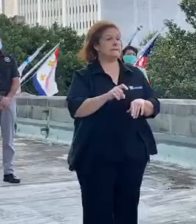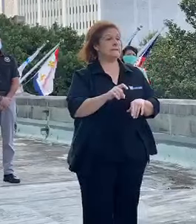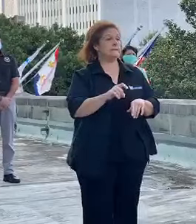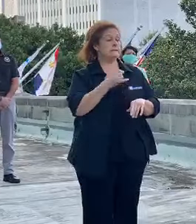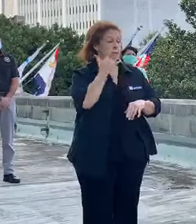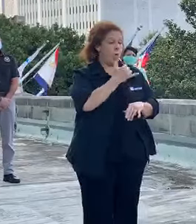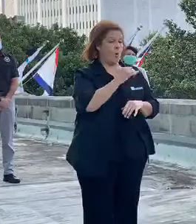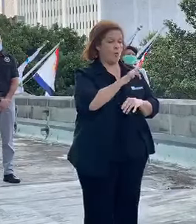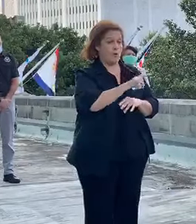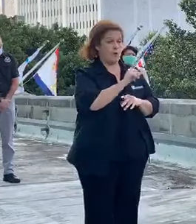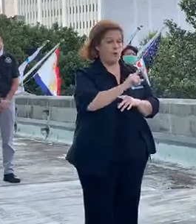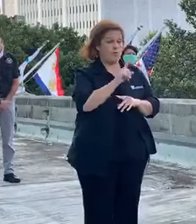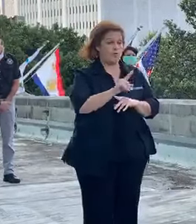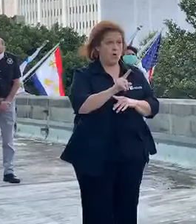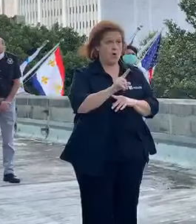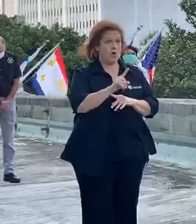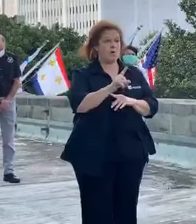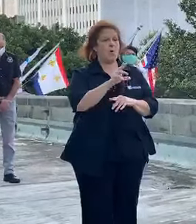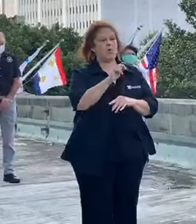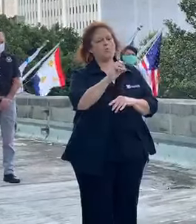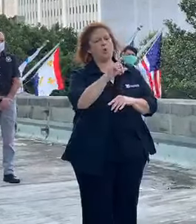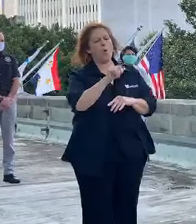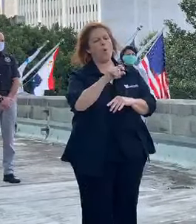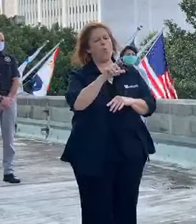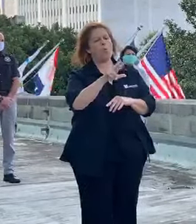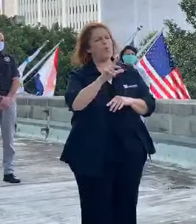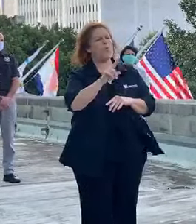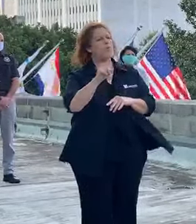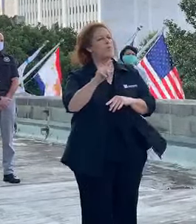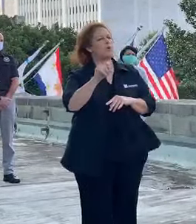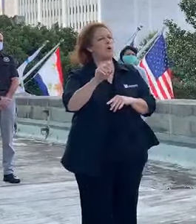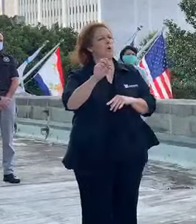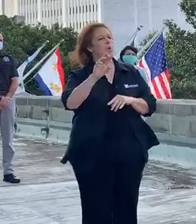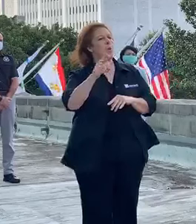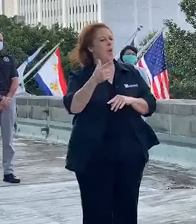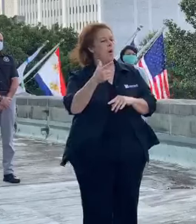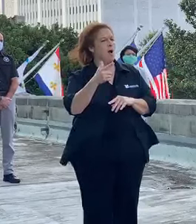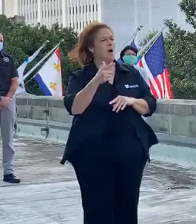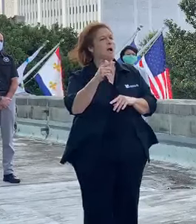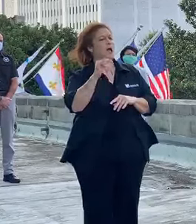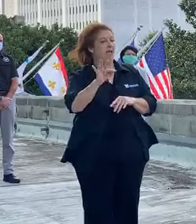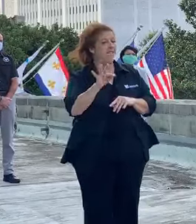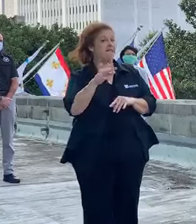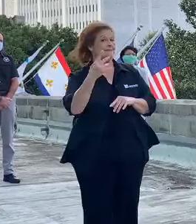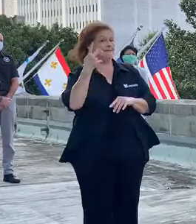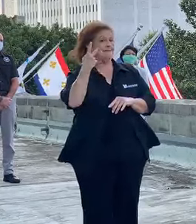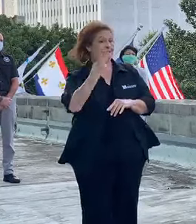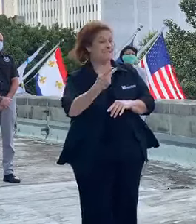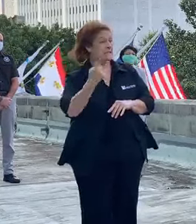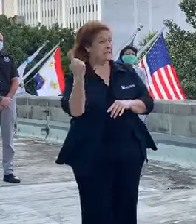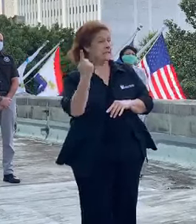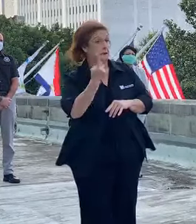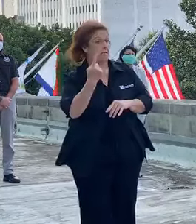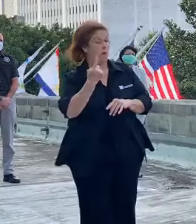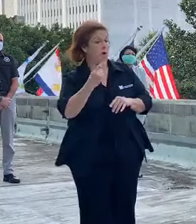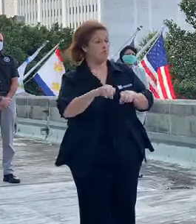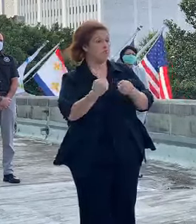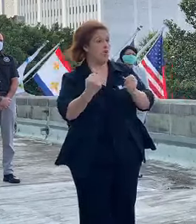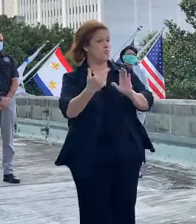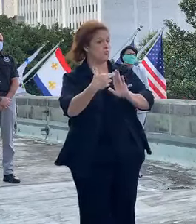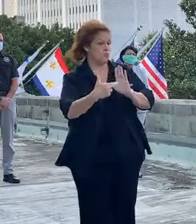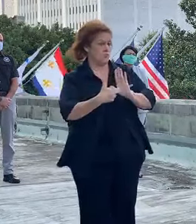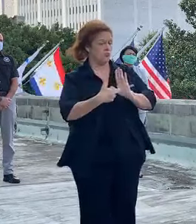call 311 or go to NOLA311.org to make complaints about violations of large